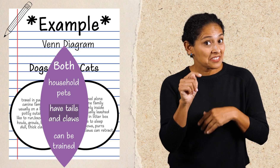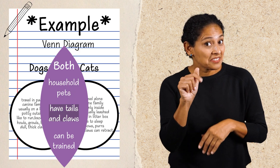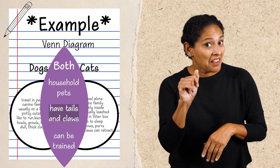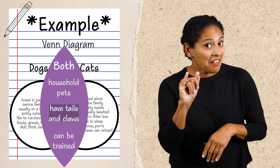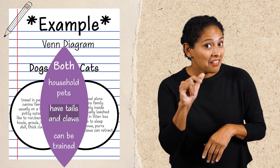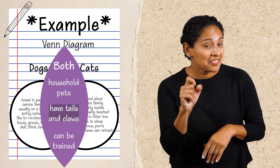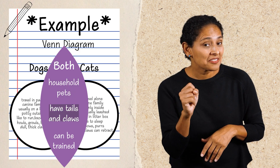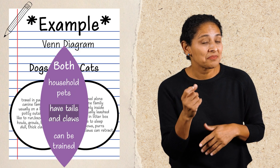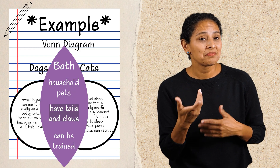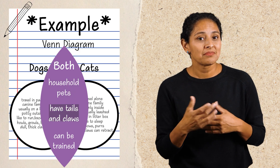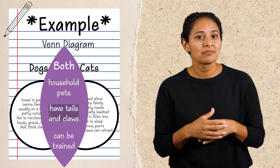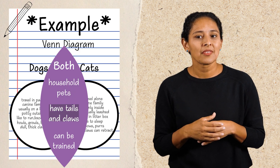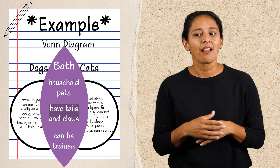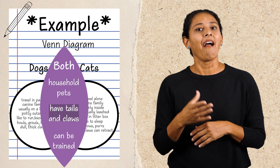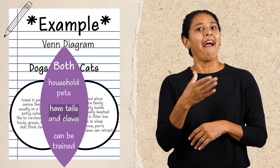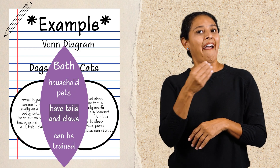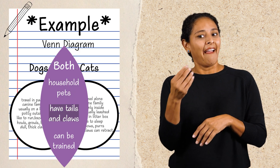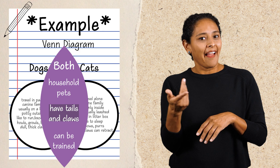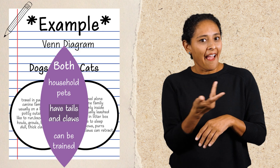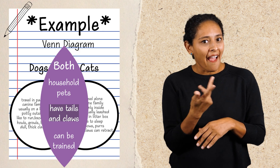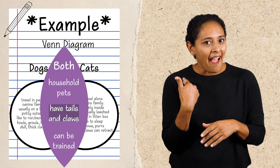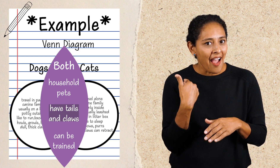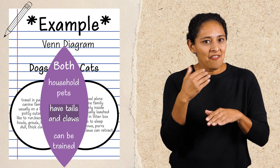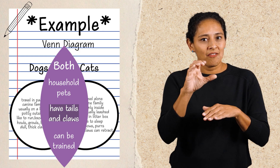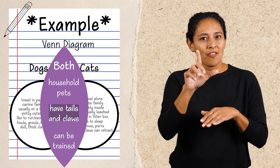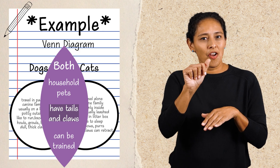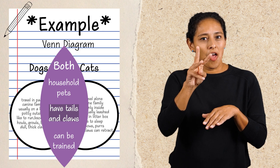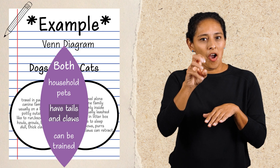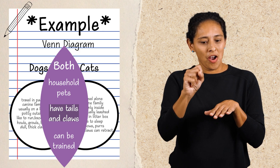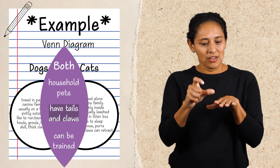They both have tails and claws,